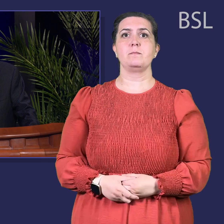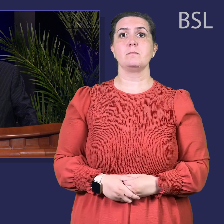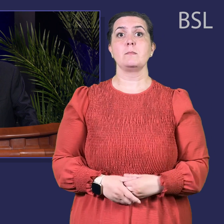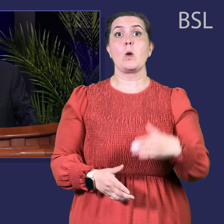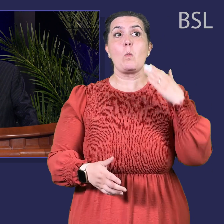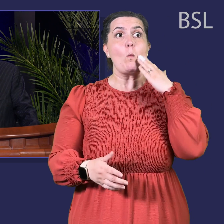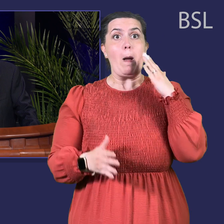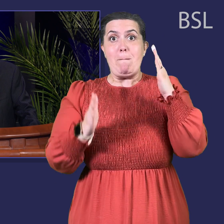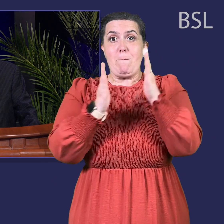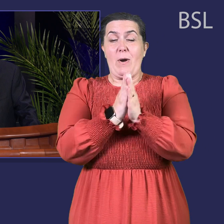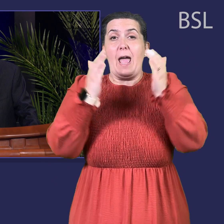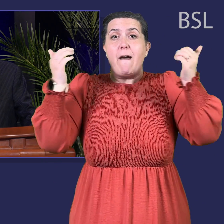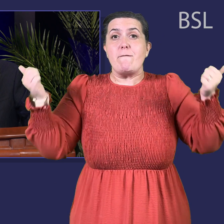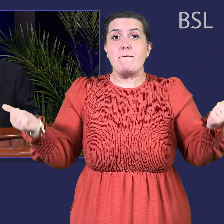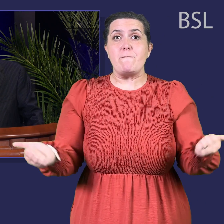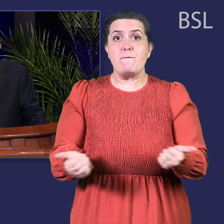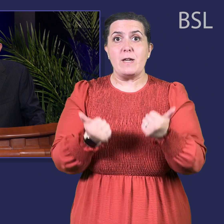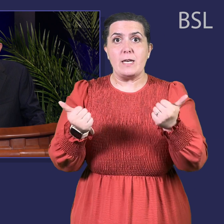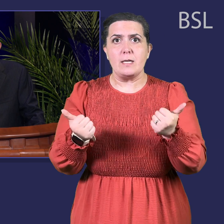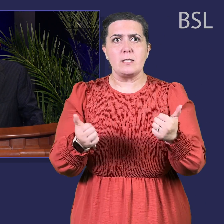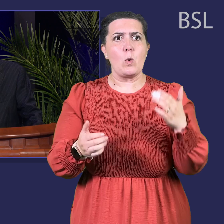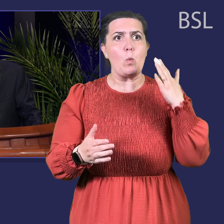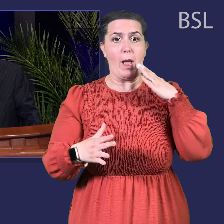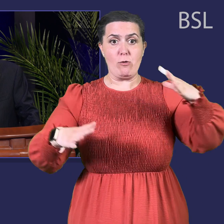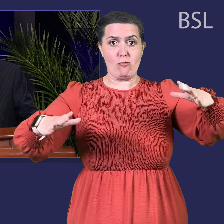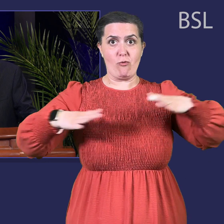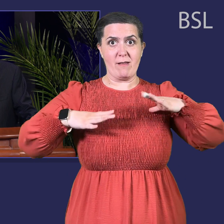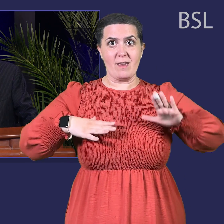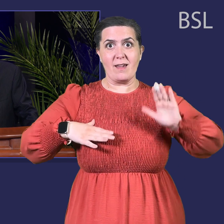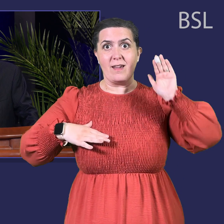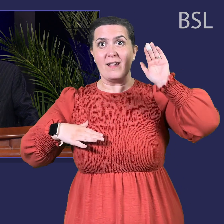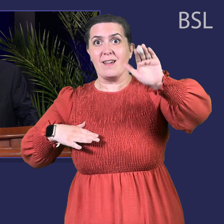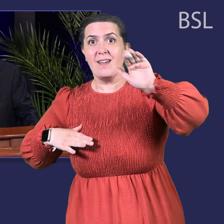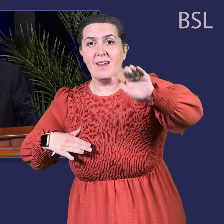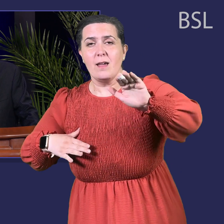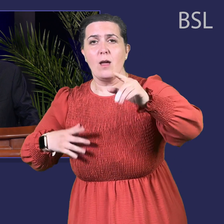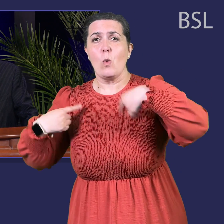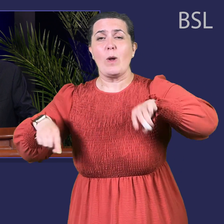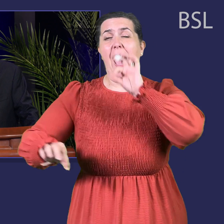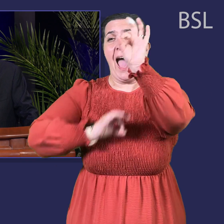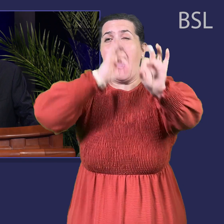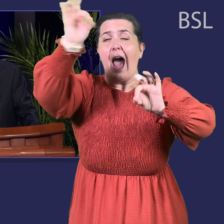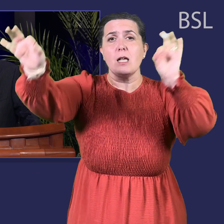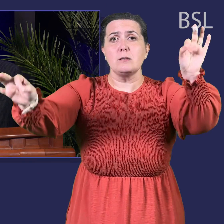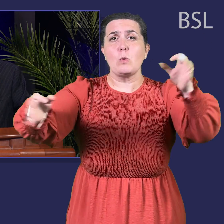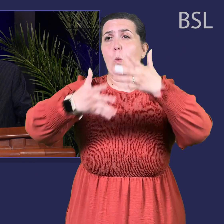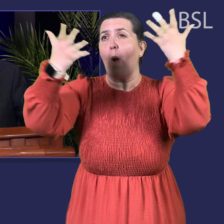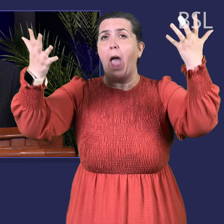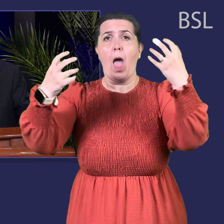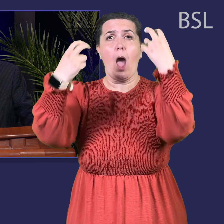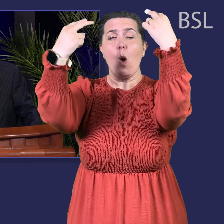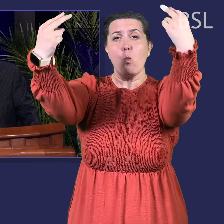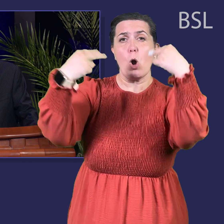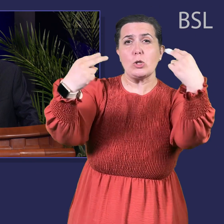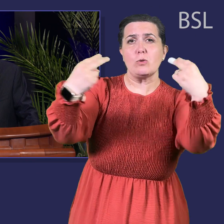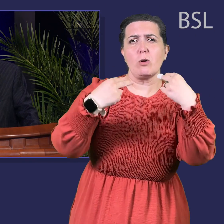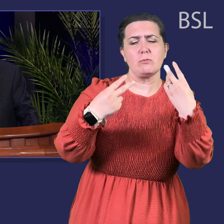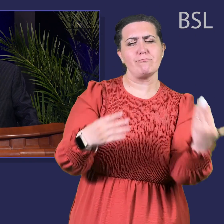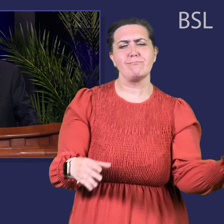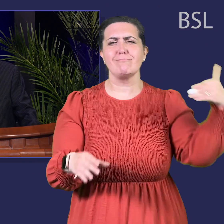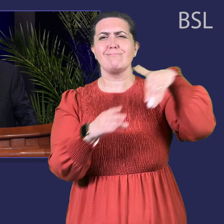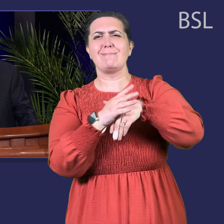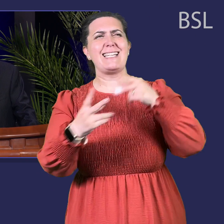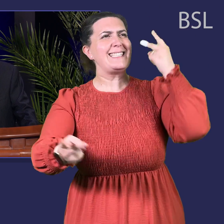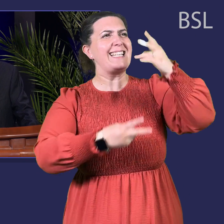President. Following the closing prayer and upon signal, we invite you all, wherever you are,